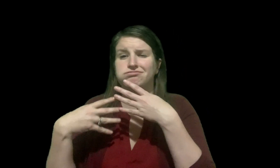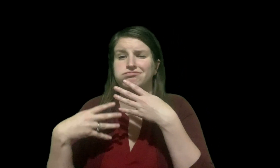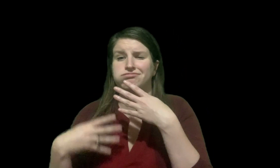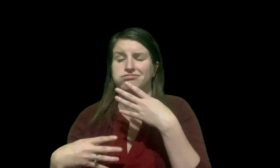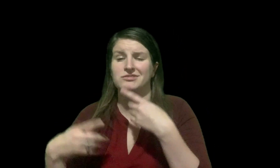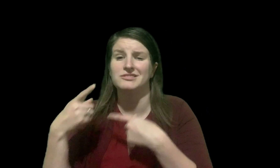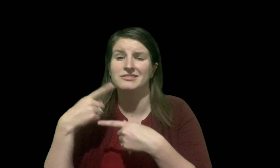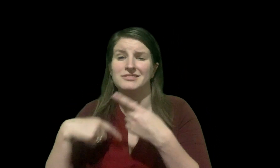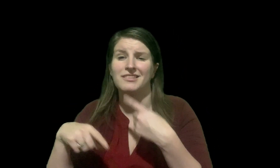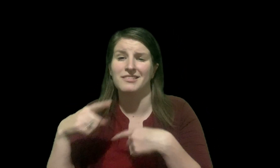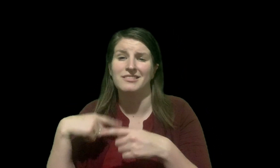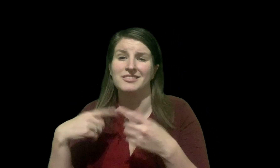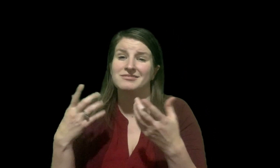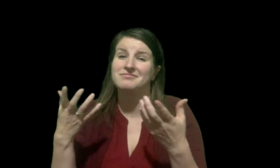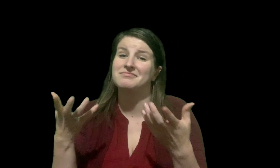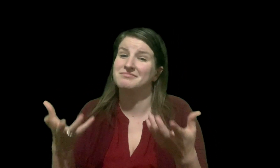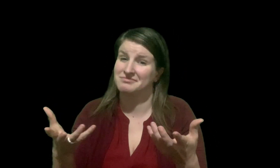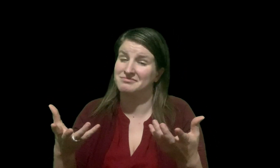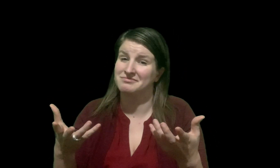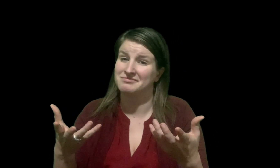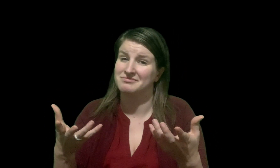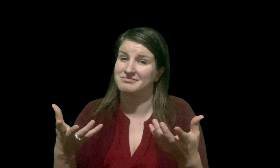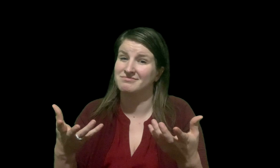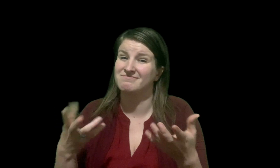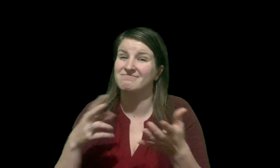word in English can have several different signs.